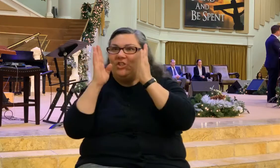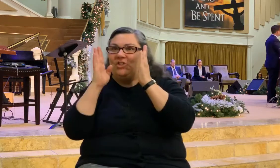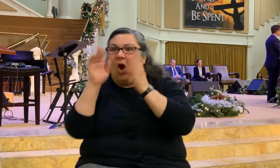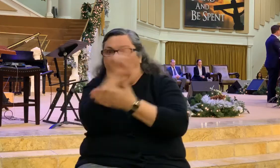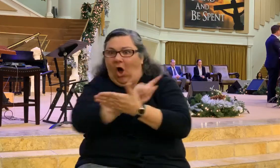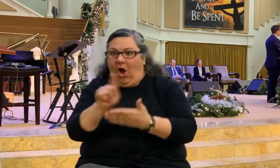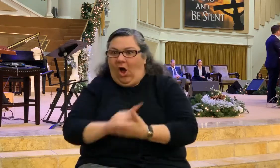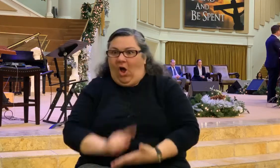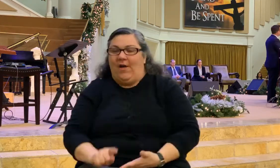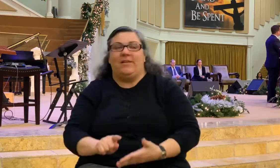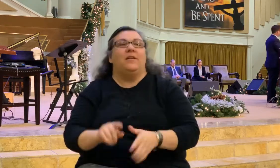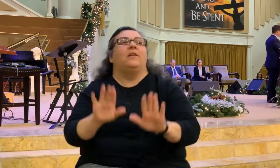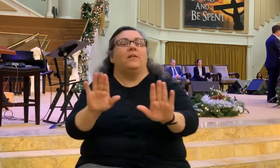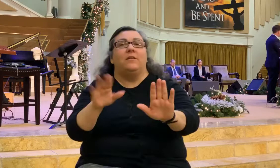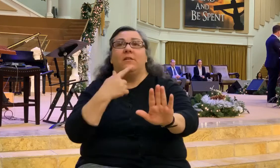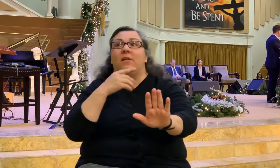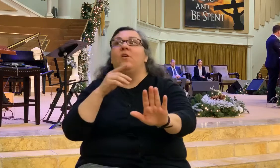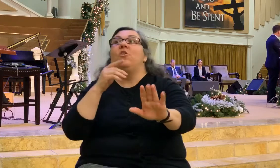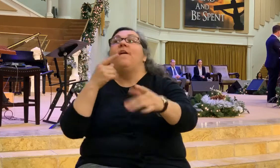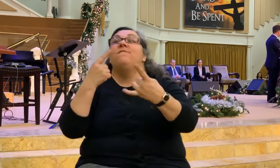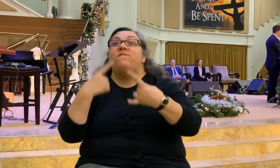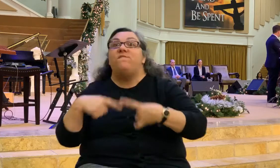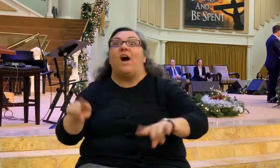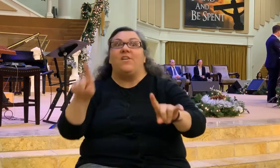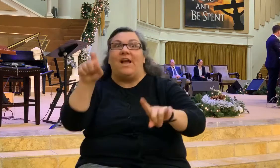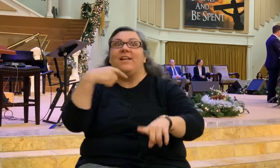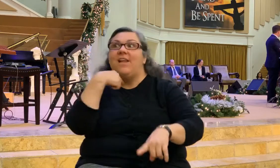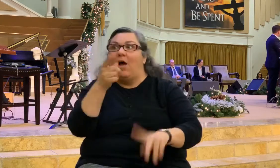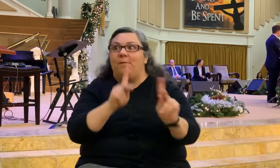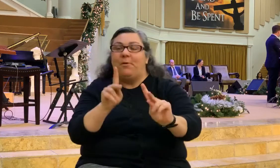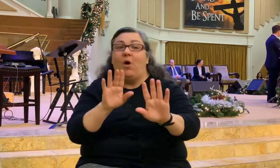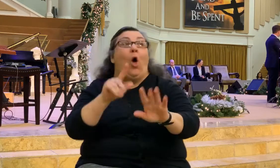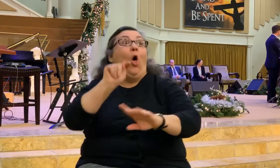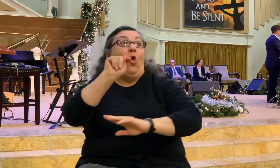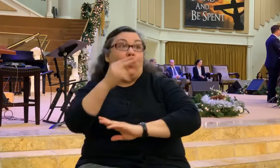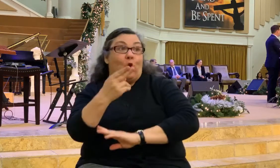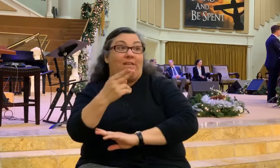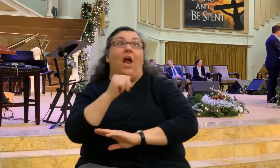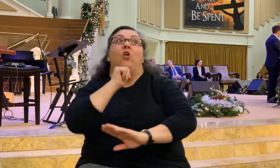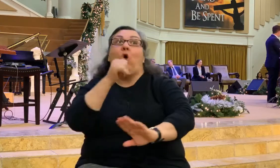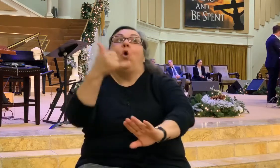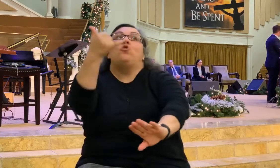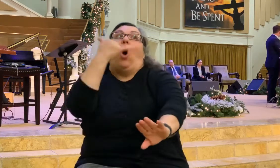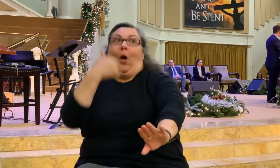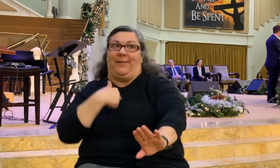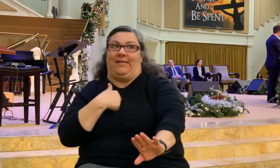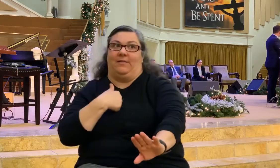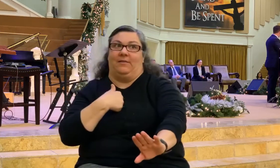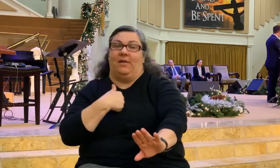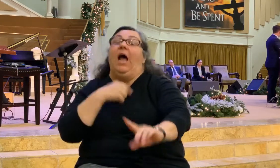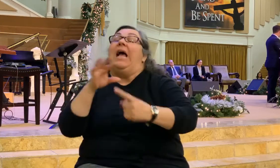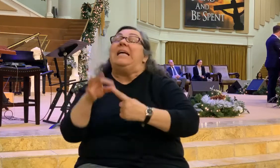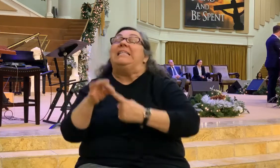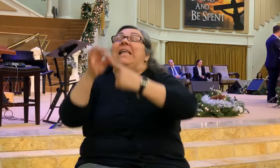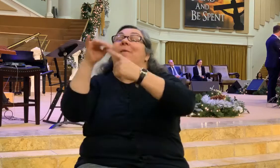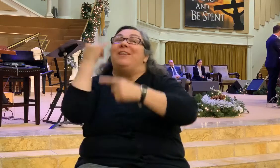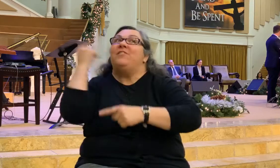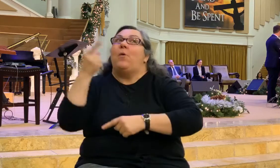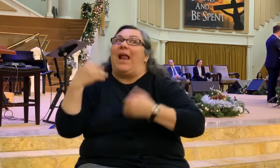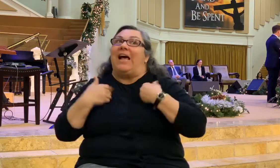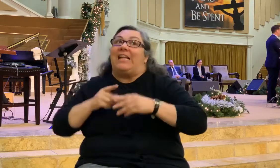until you just have to tell them, do not call me on Thursdays. Unless there is a knife in your